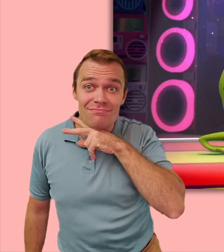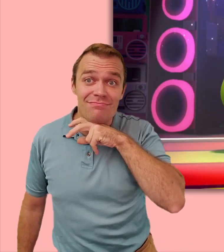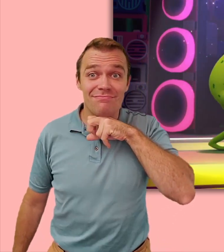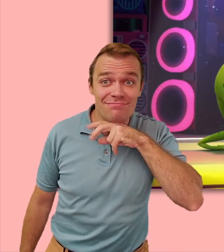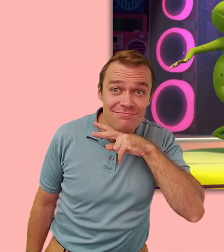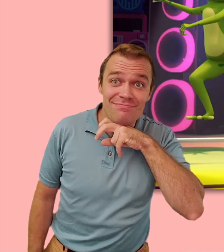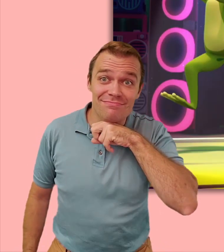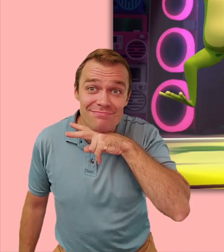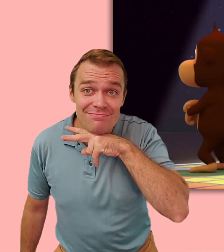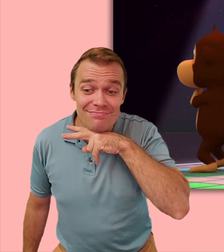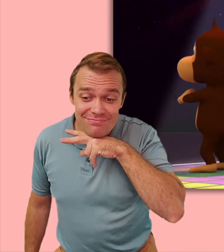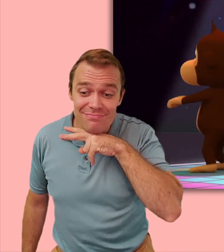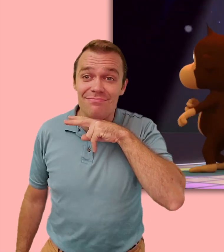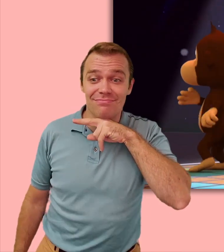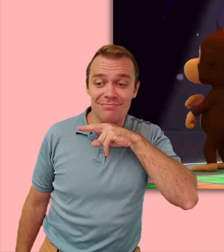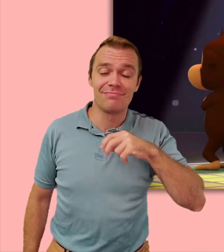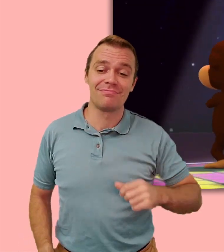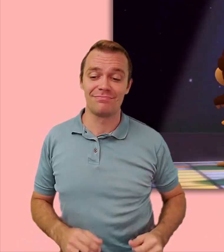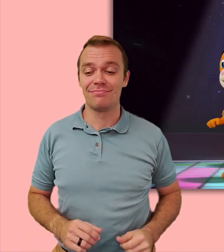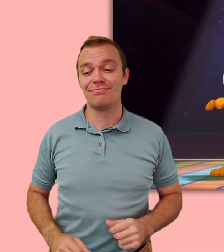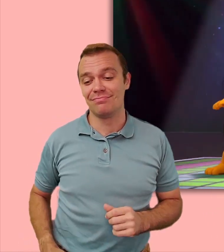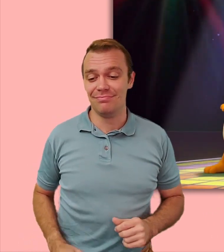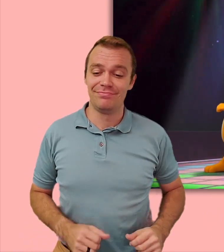ribbit ribbit ribbit.